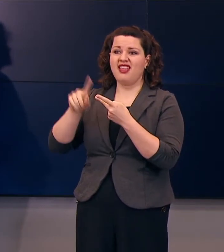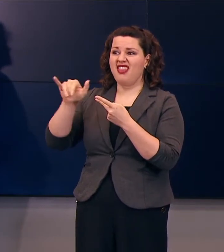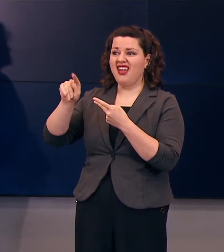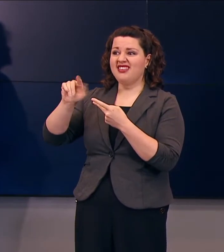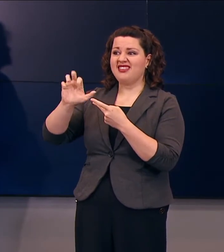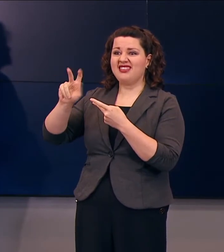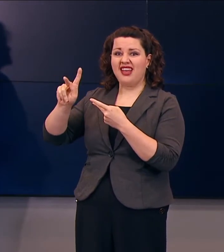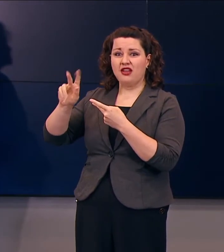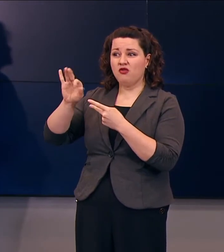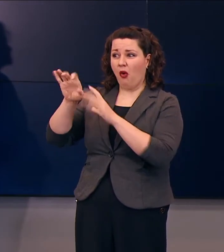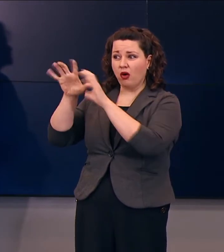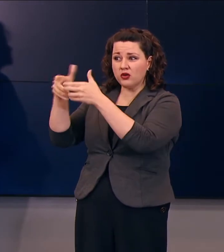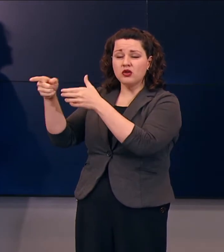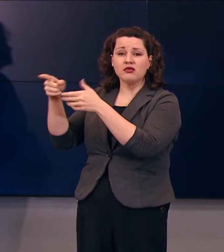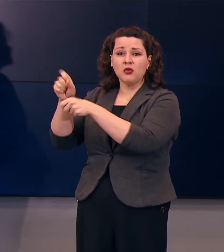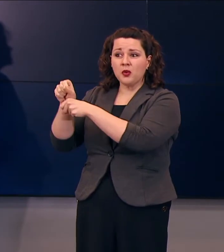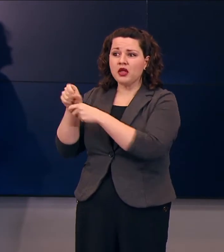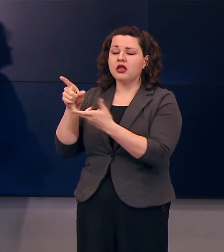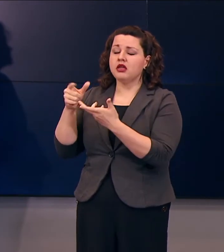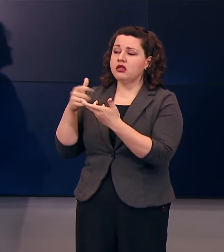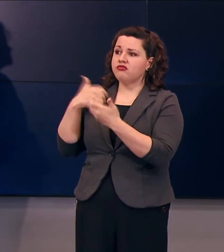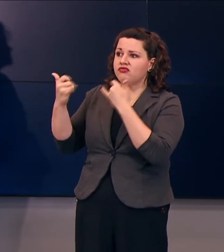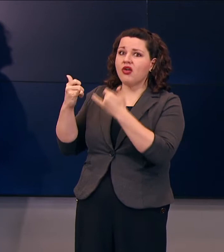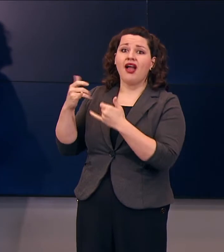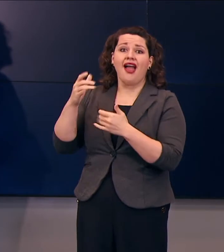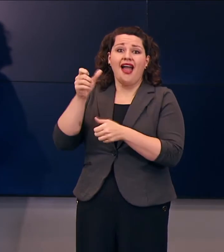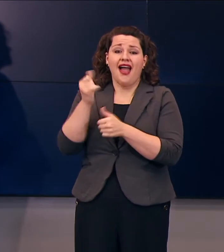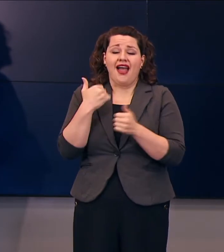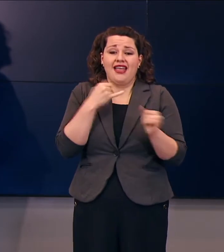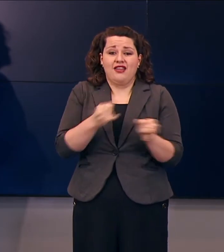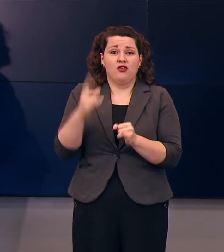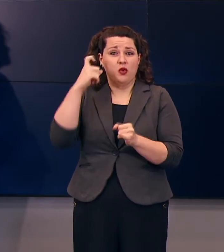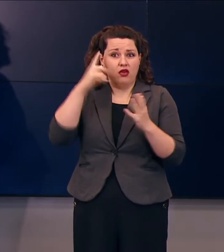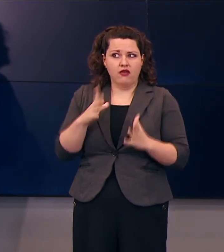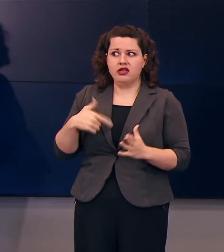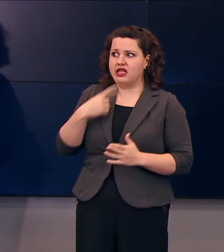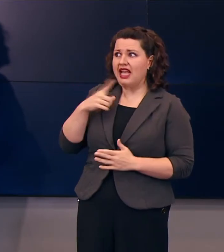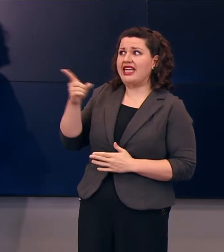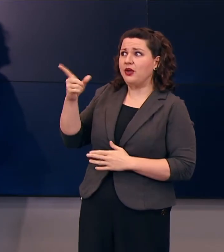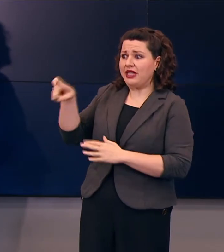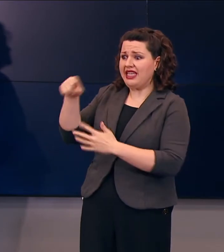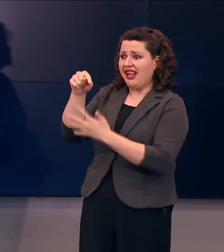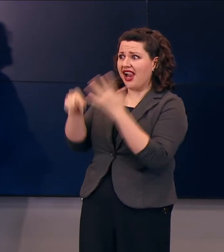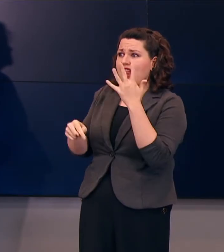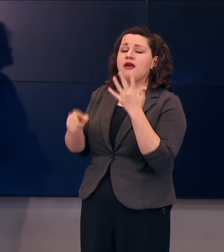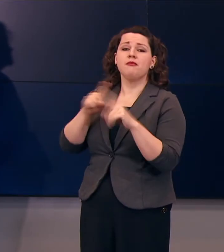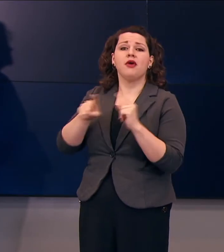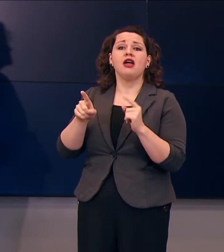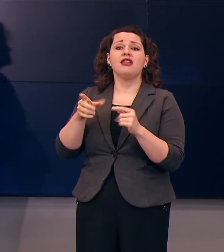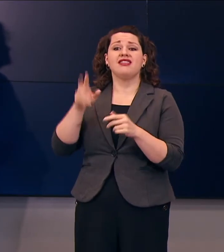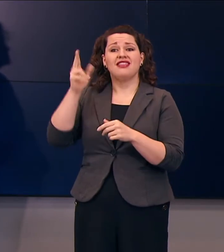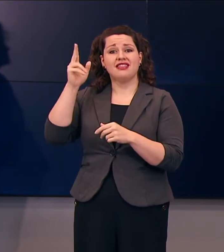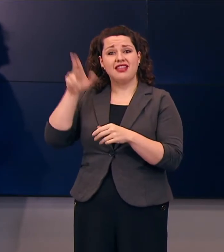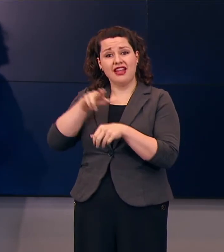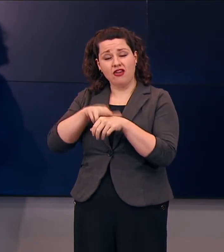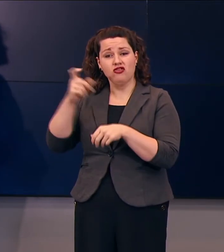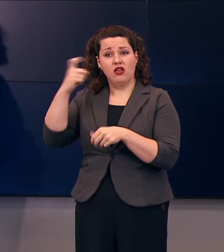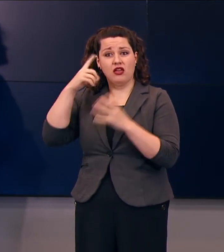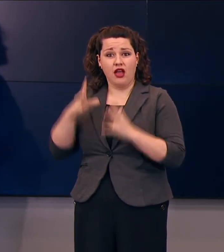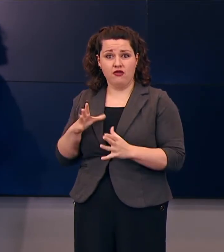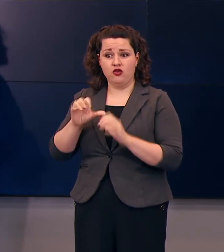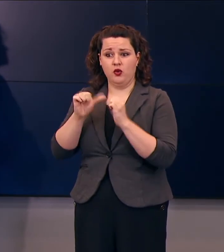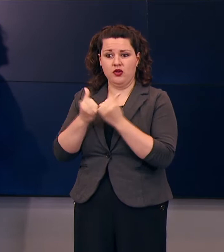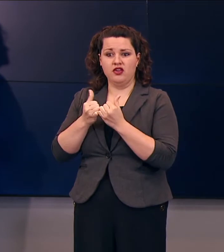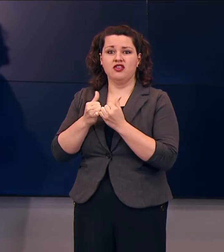always, I mean, we have individual governors that step up and talk about their need, but we also, through the National Governors Association, the chair is Larry